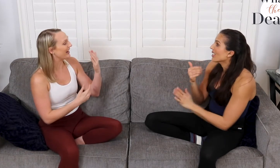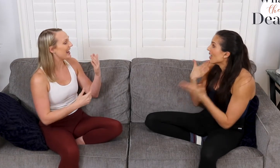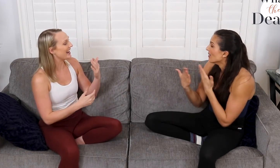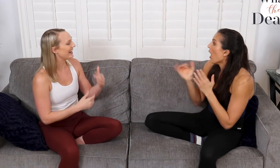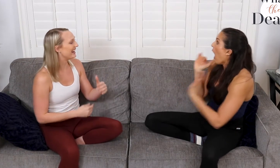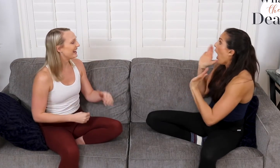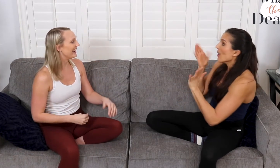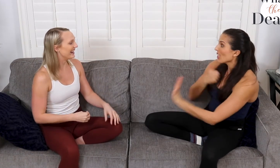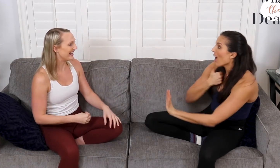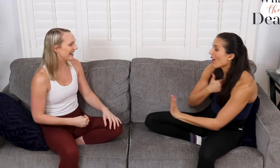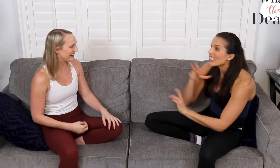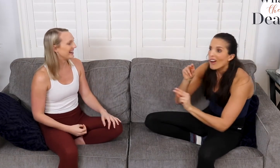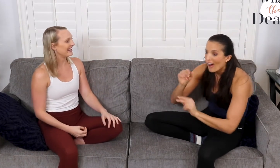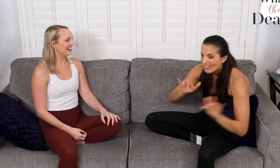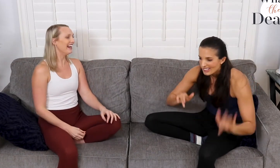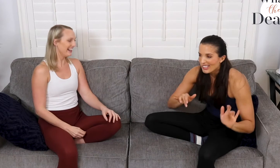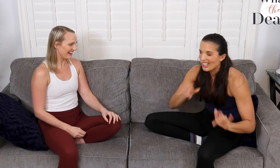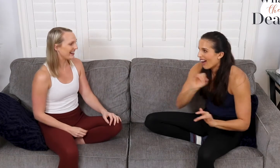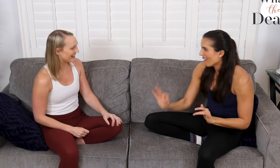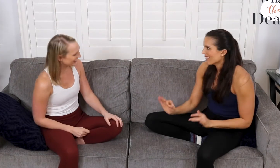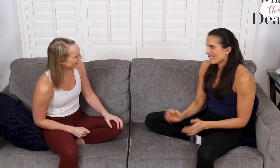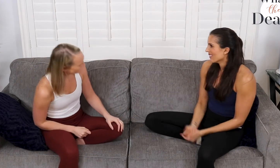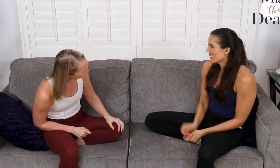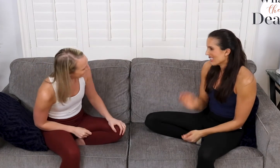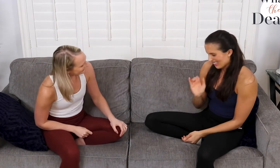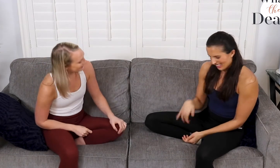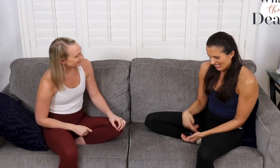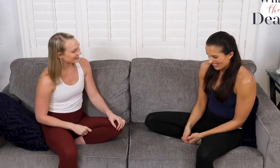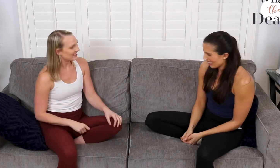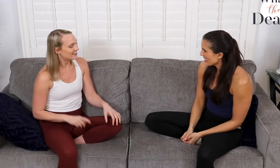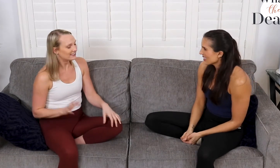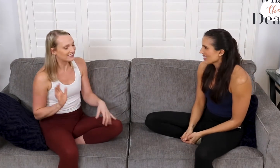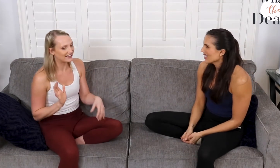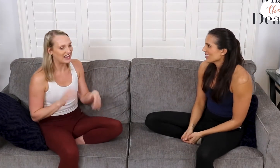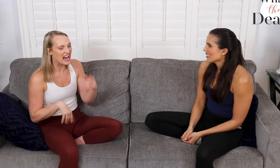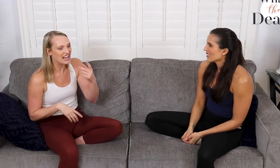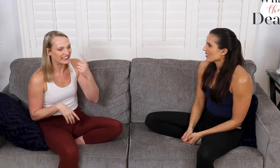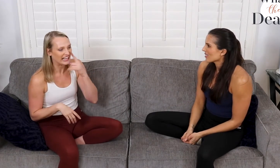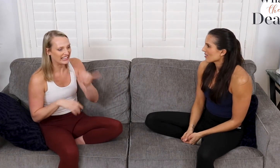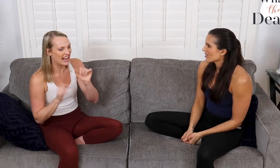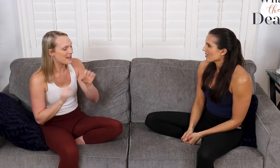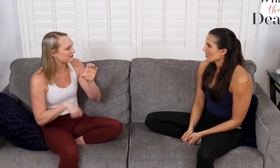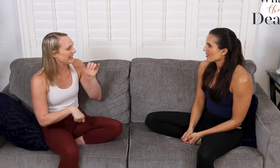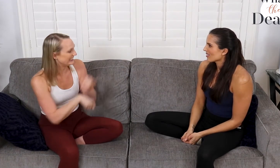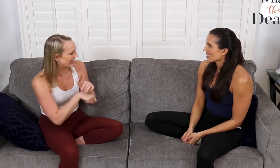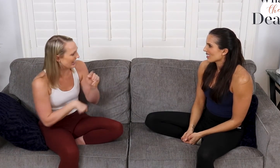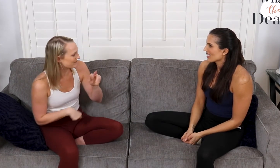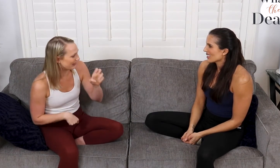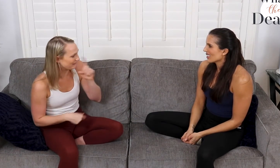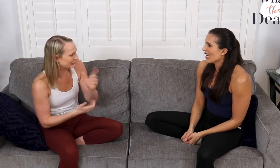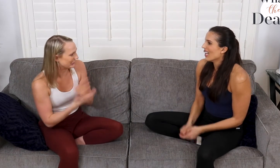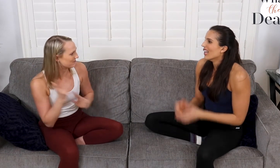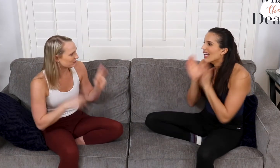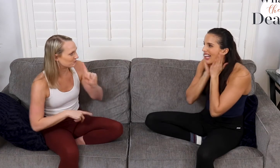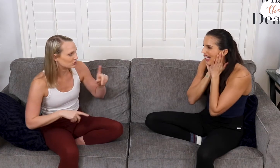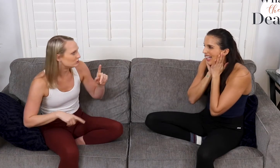pillow or whatever you prefer, and it shakes your entire bed. I'm not kidding you. Literal earthquake. I wish I could show you how